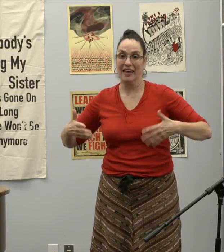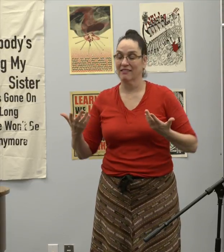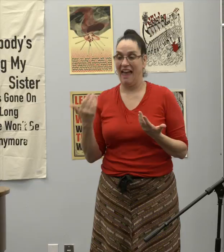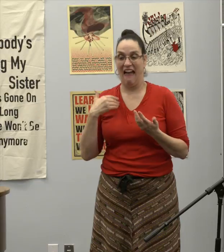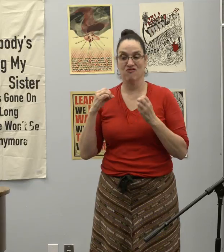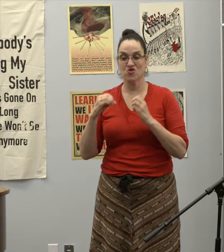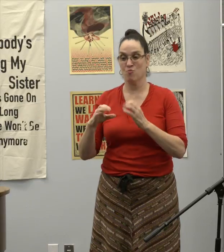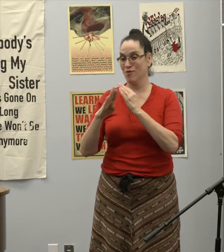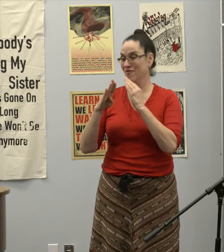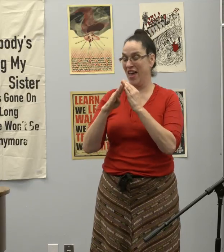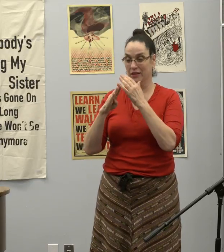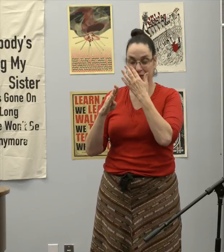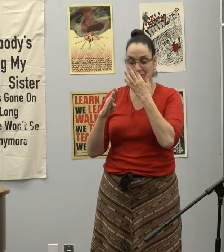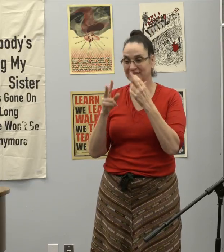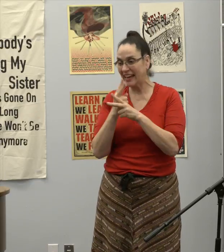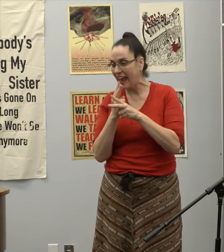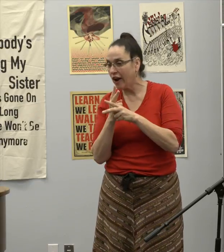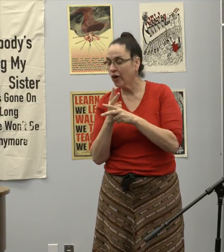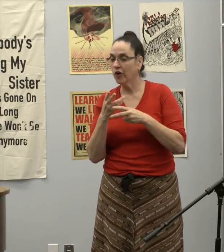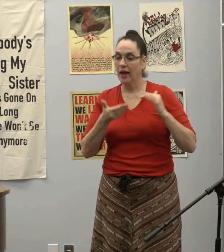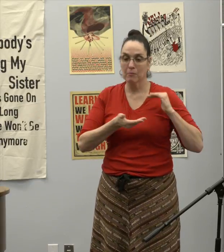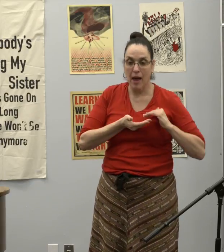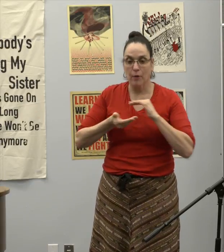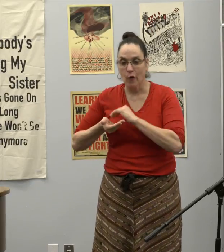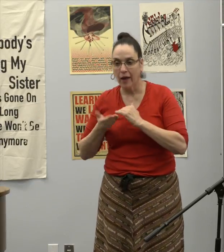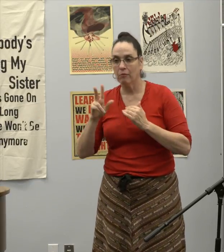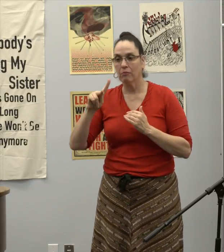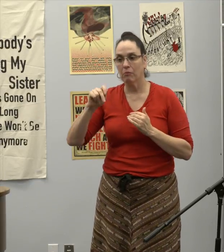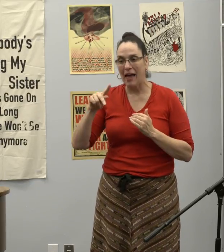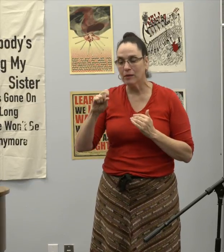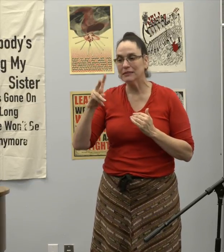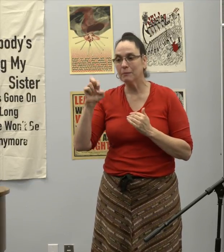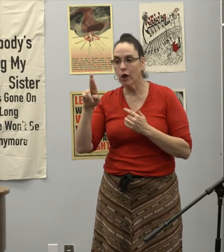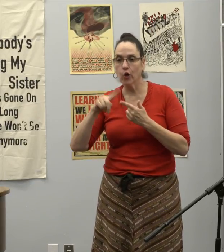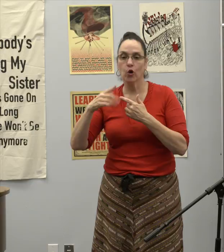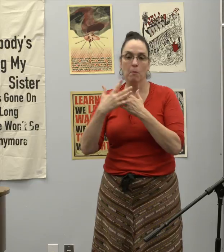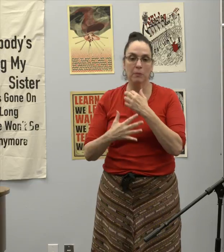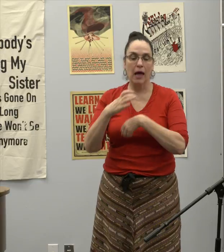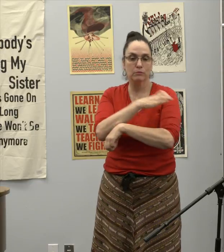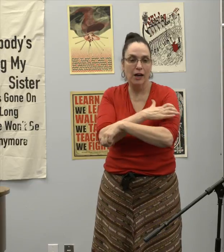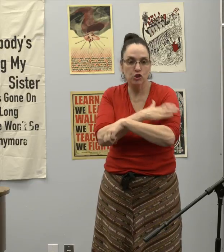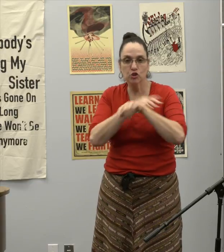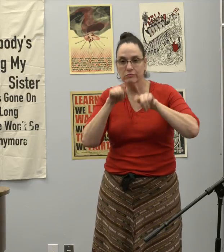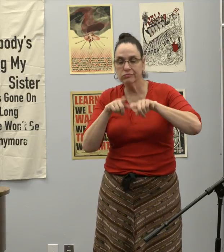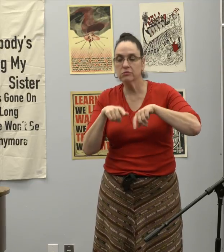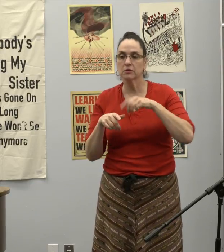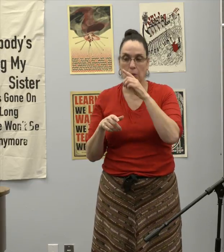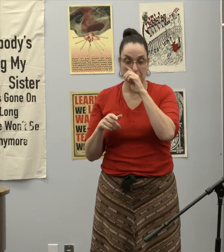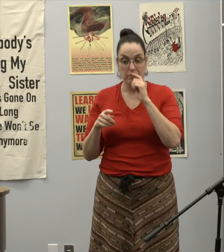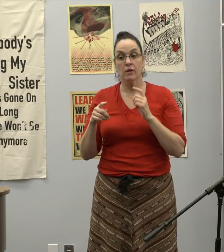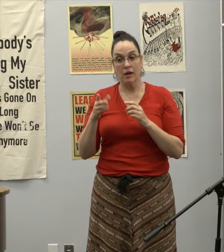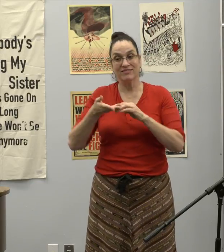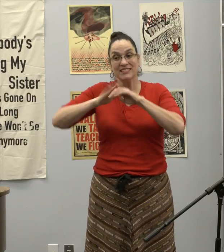preventative care like mammograms, pap smears, blood pressure screening. There's increased morbidity, as I told you, so you may not